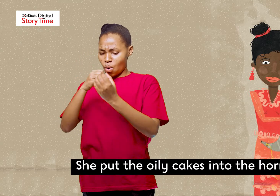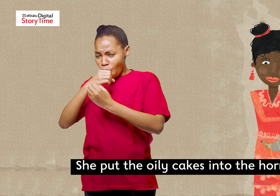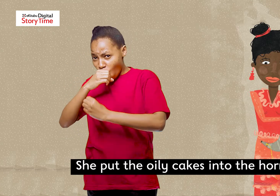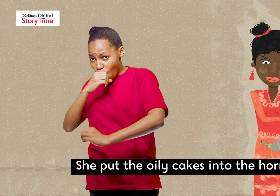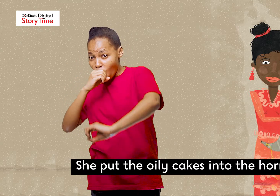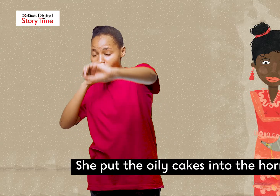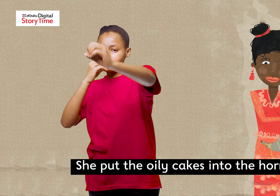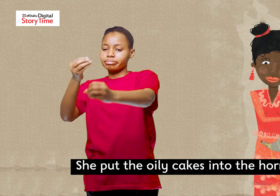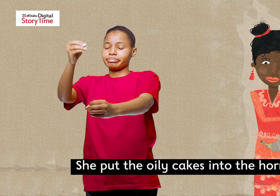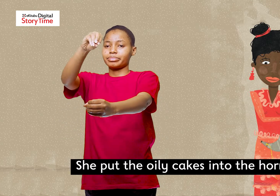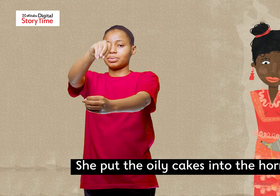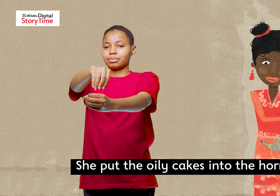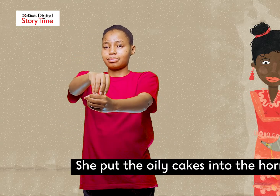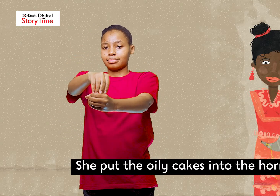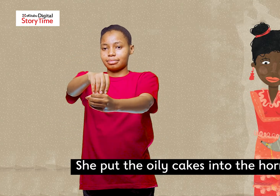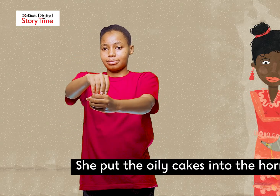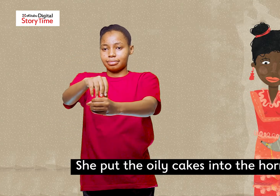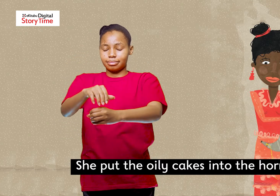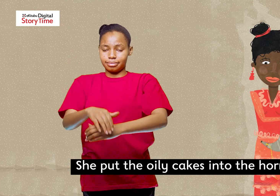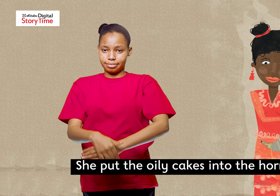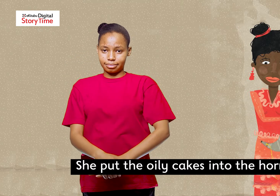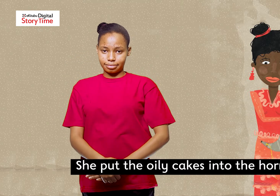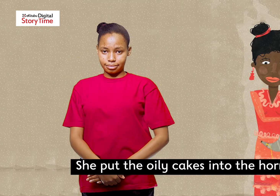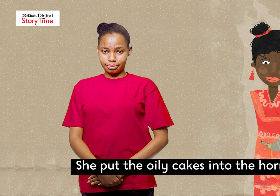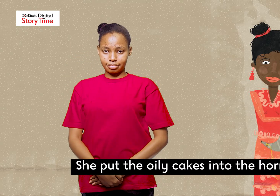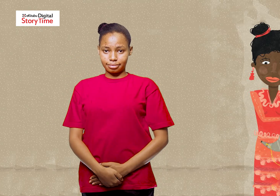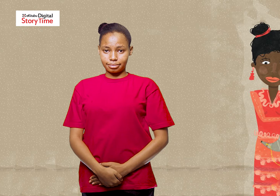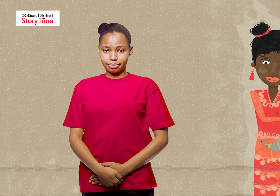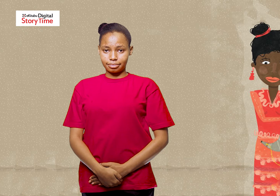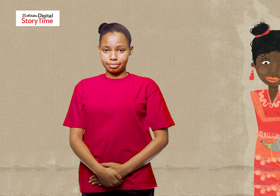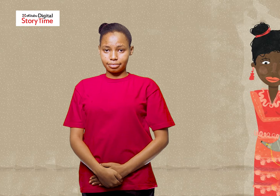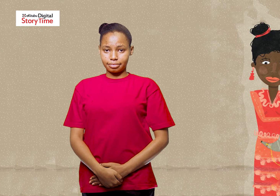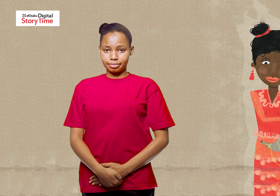She put the oily cakes into the horn.